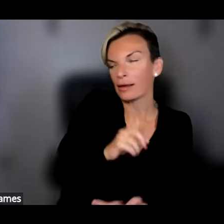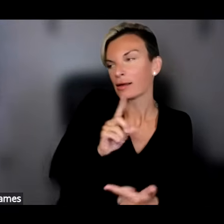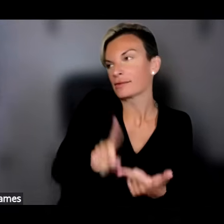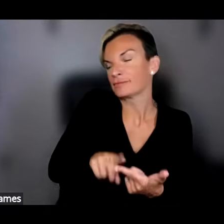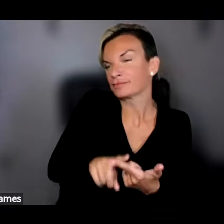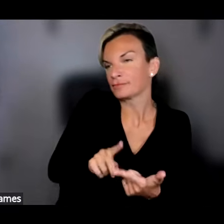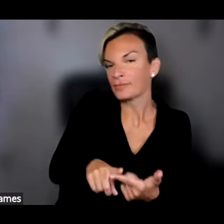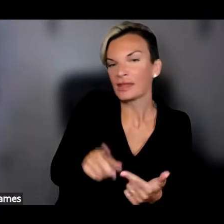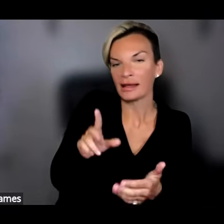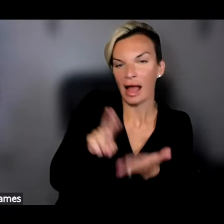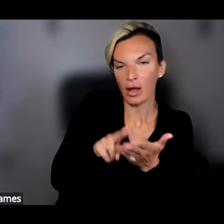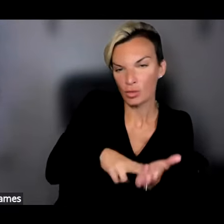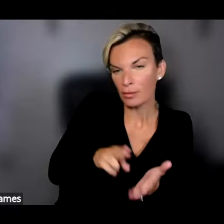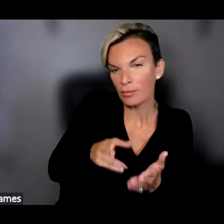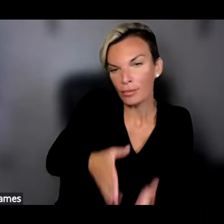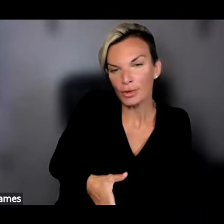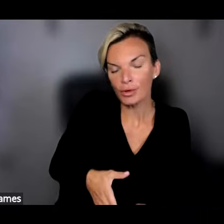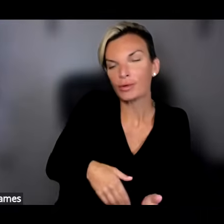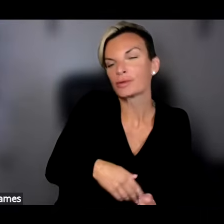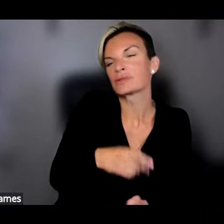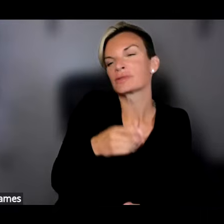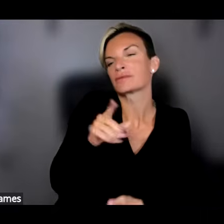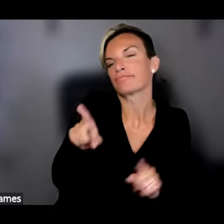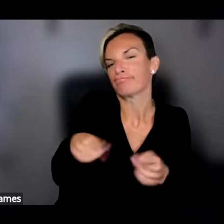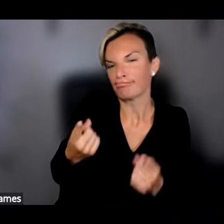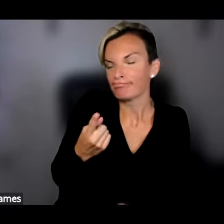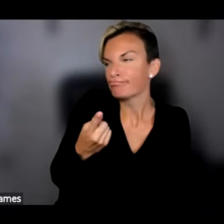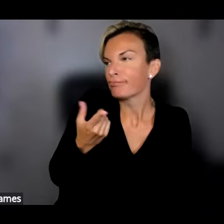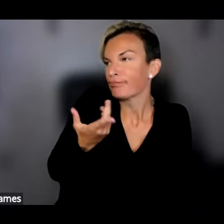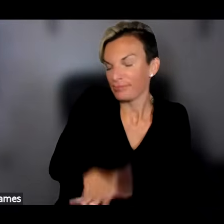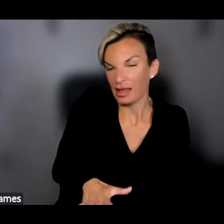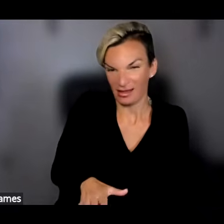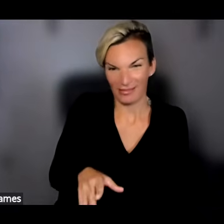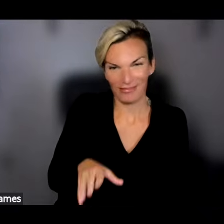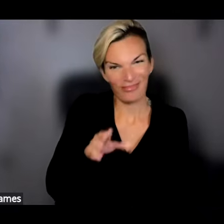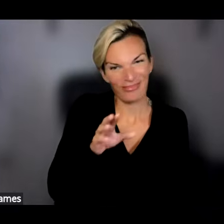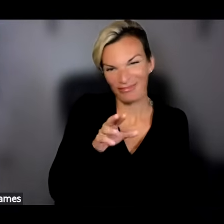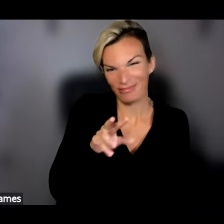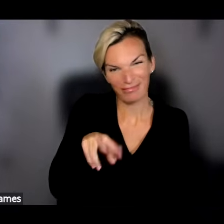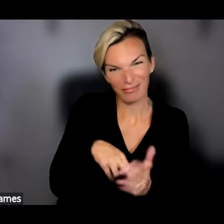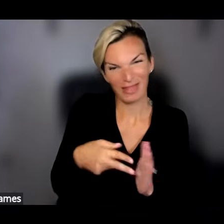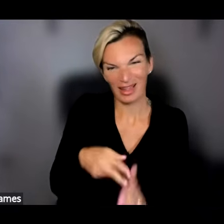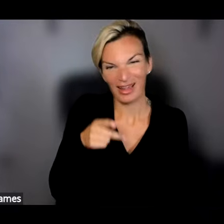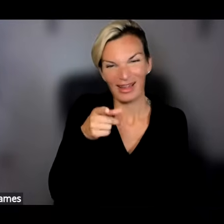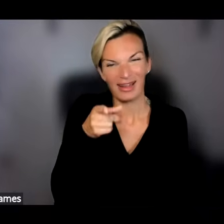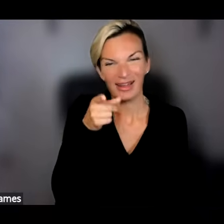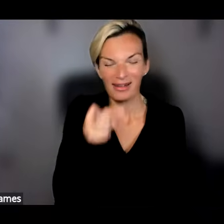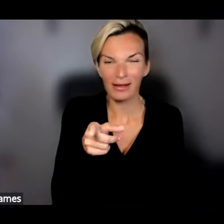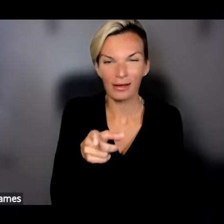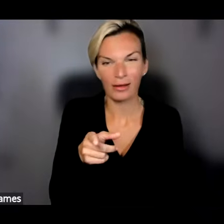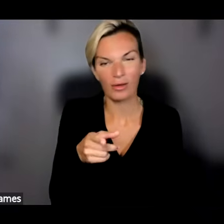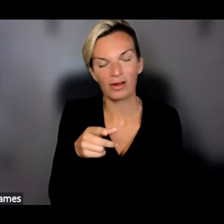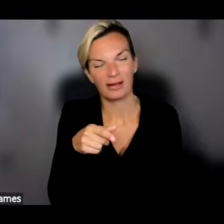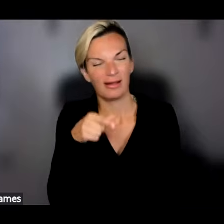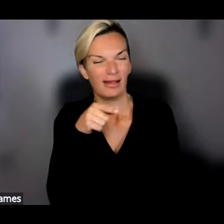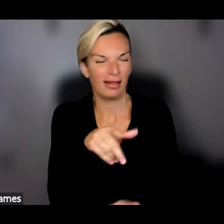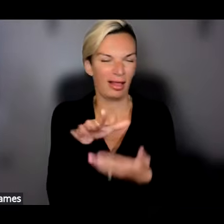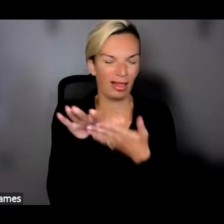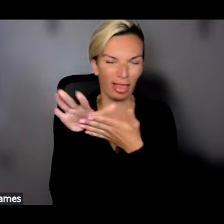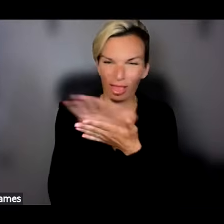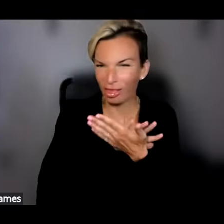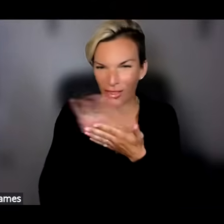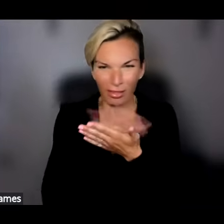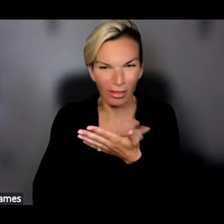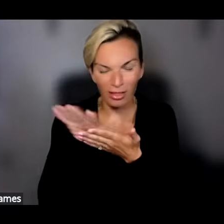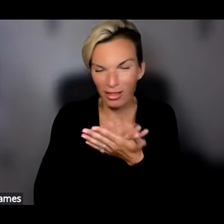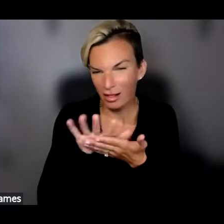statute creates bias in favor of the proponents and is not clear. It does